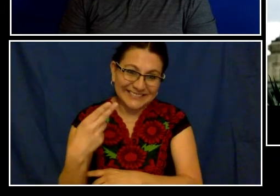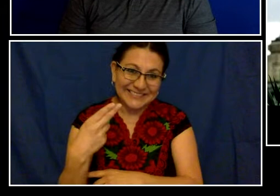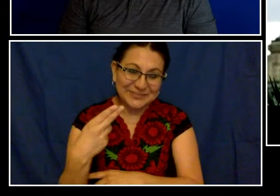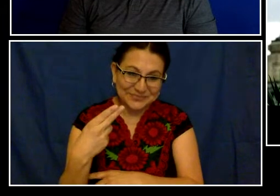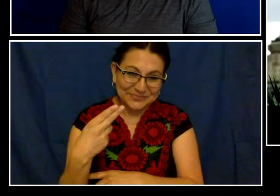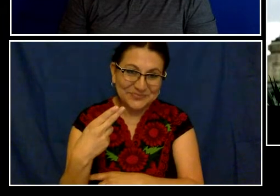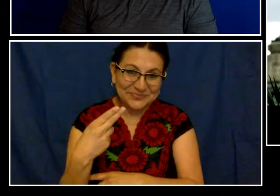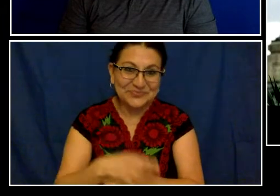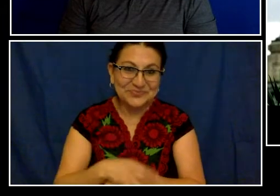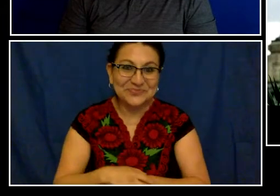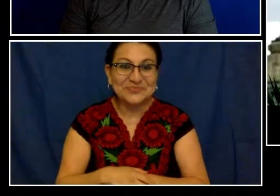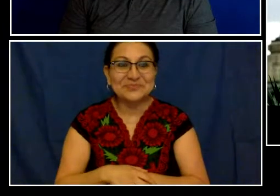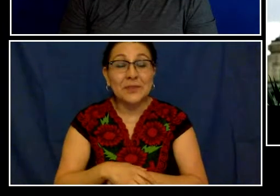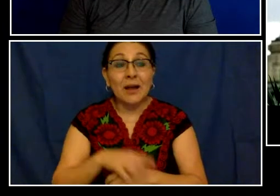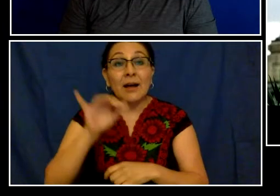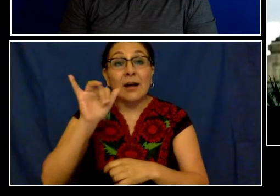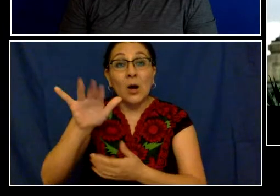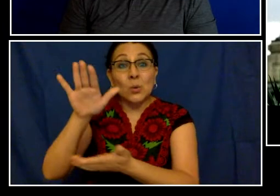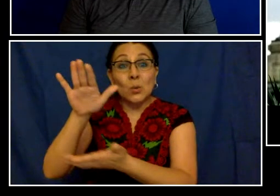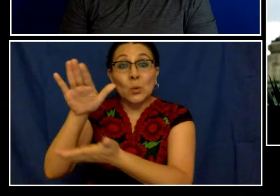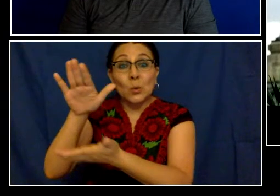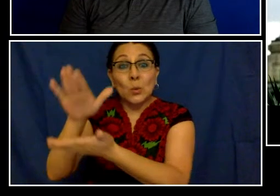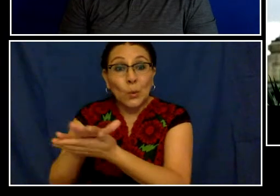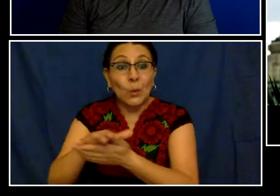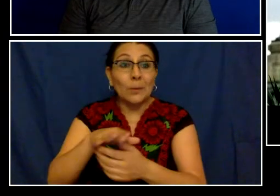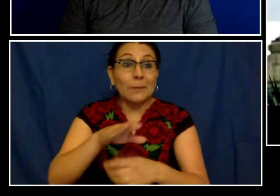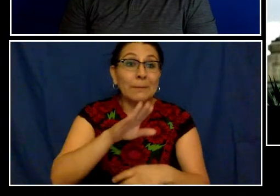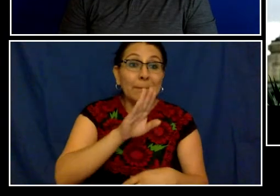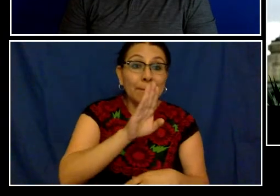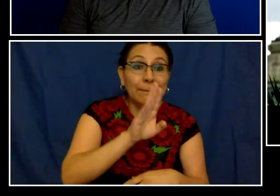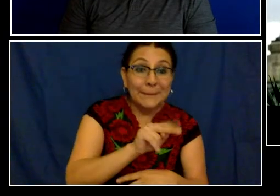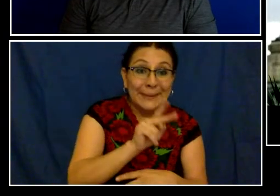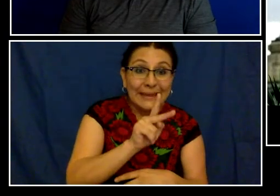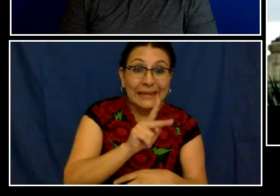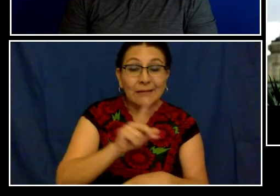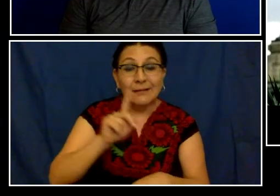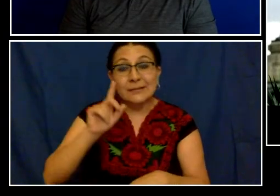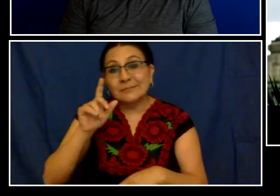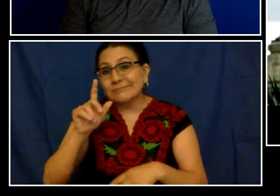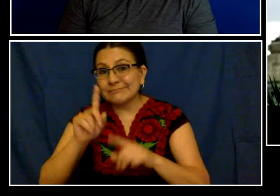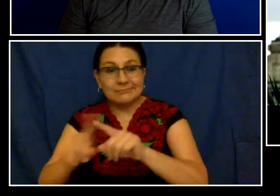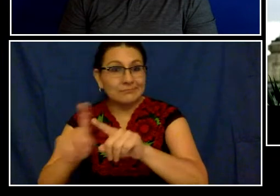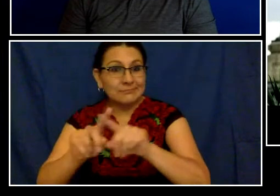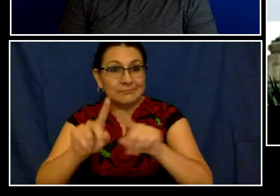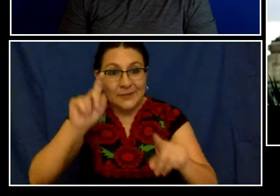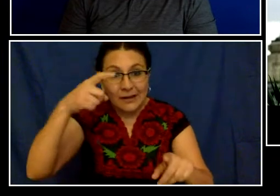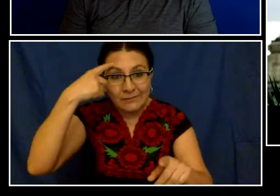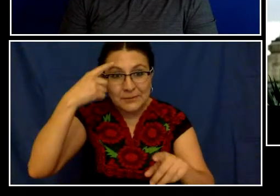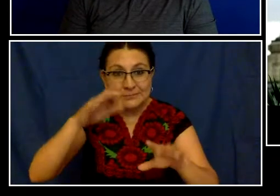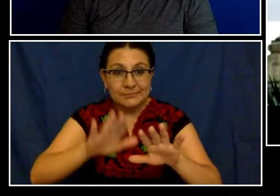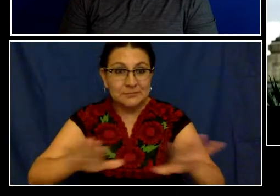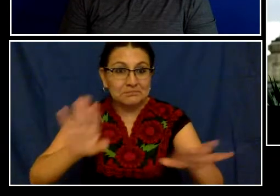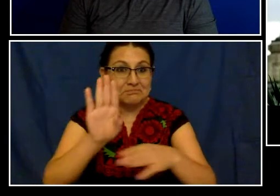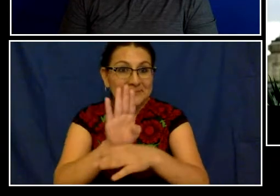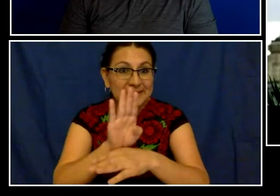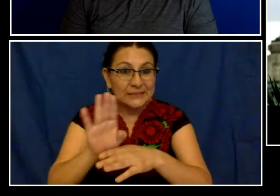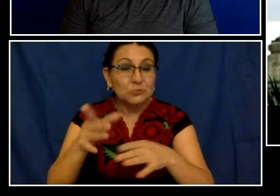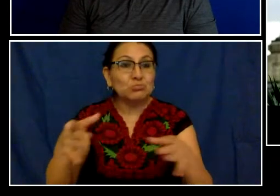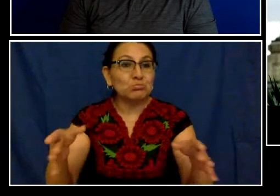groups marching, celebrating, and that happens on the 16th. So schools,